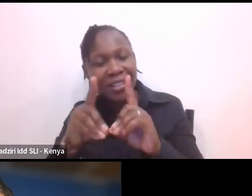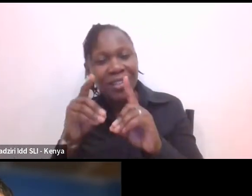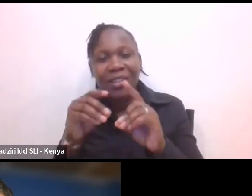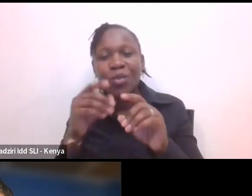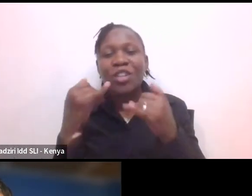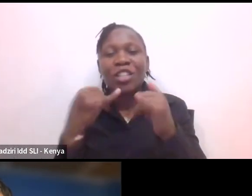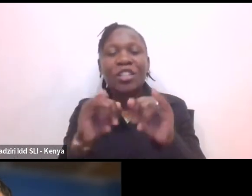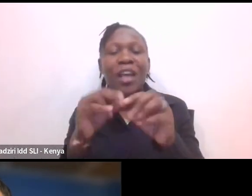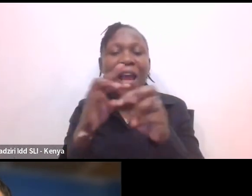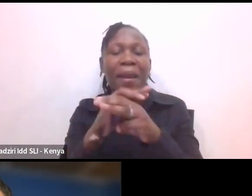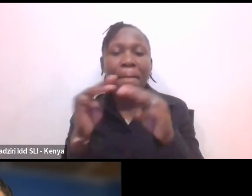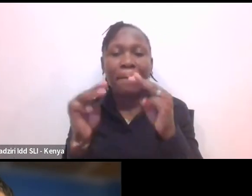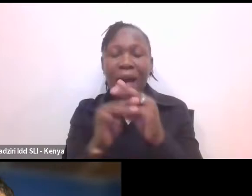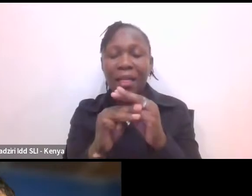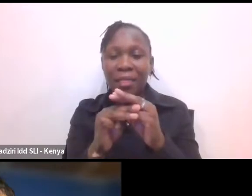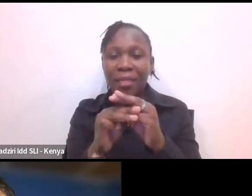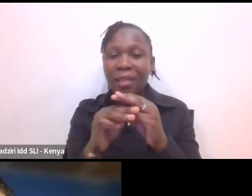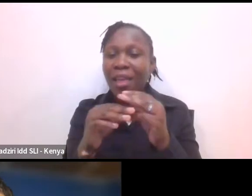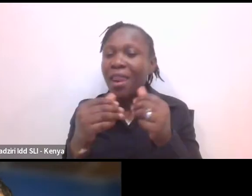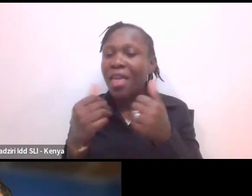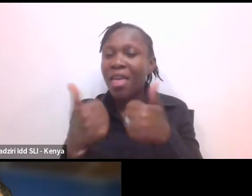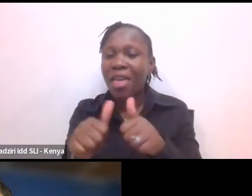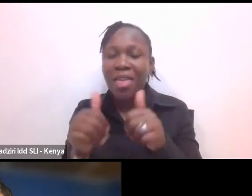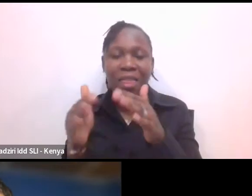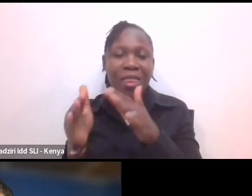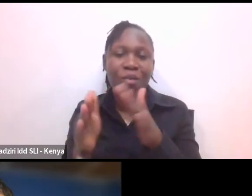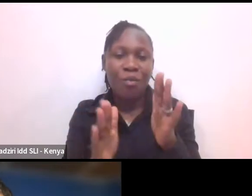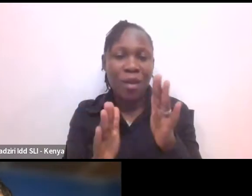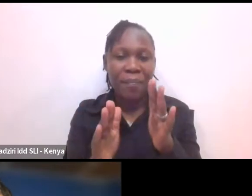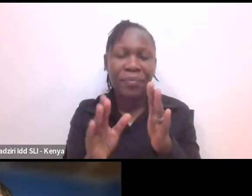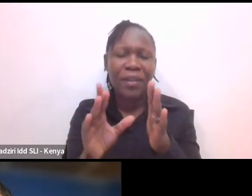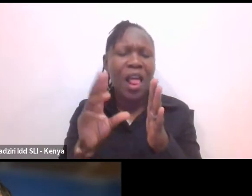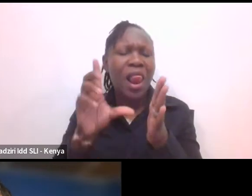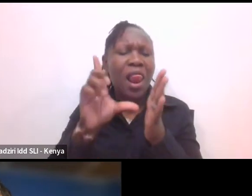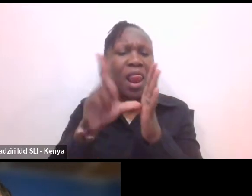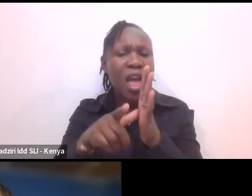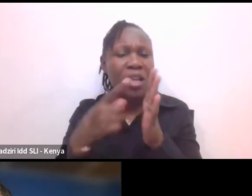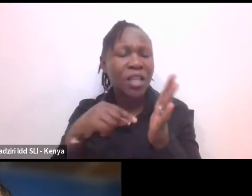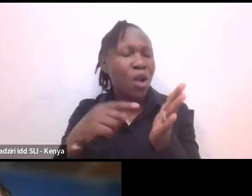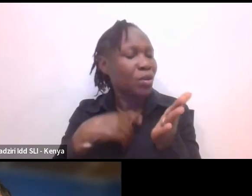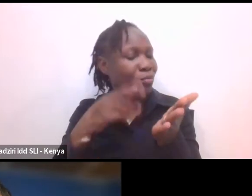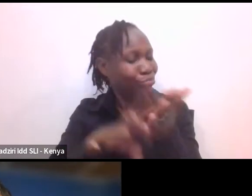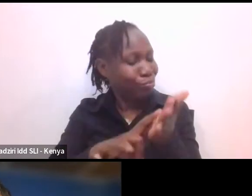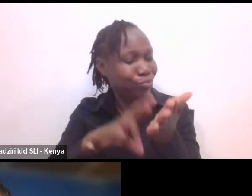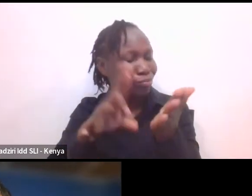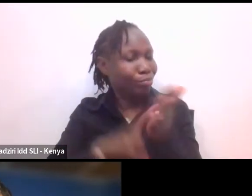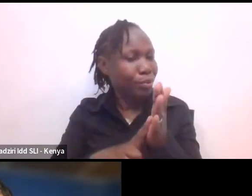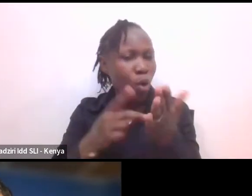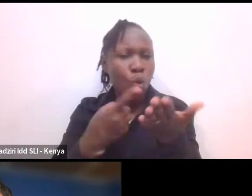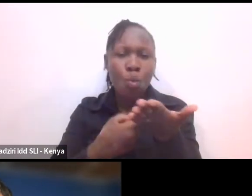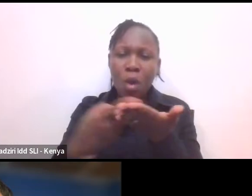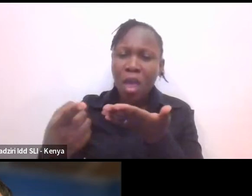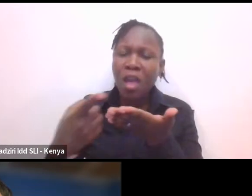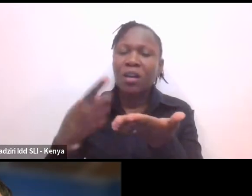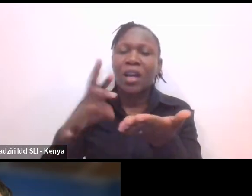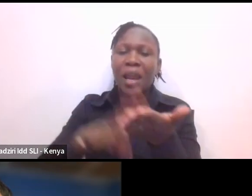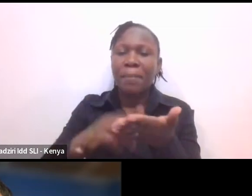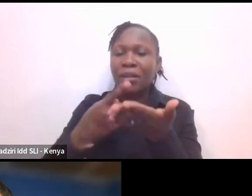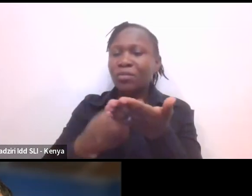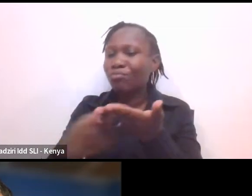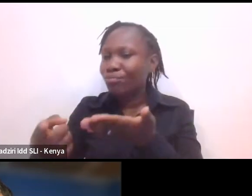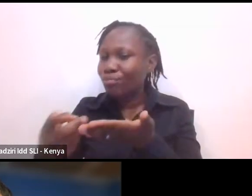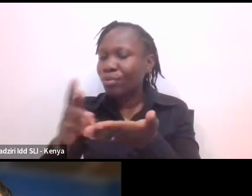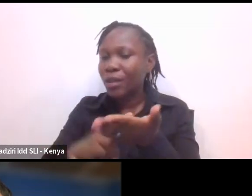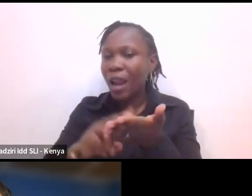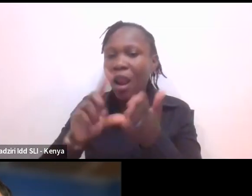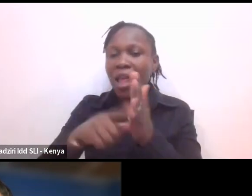And after several extraordinary, highly repetitive, but joy-filled weeks, he started to master the